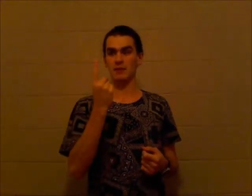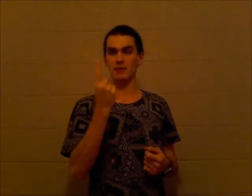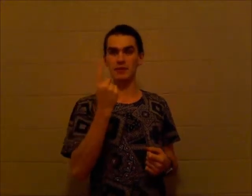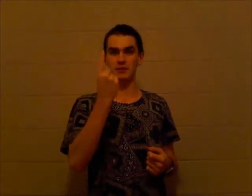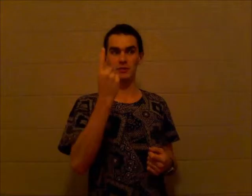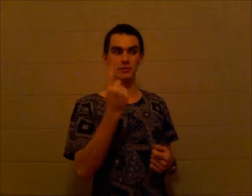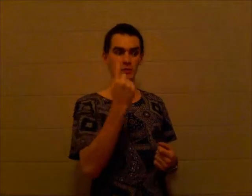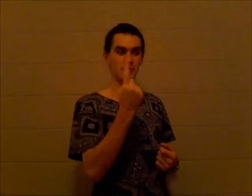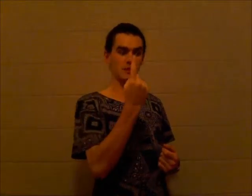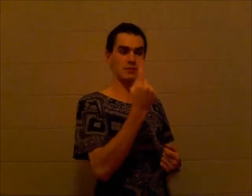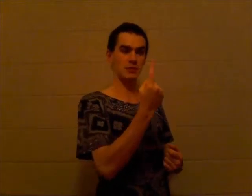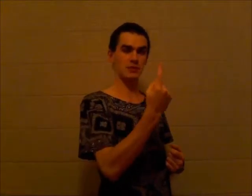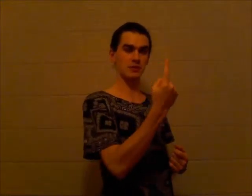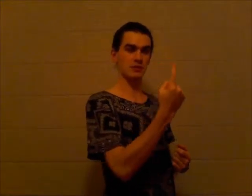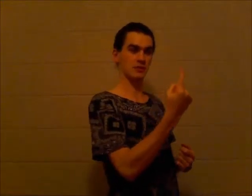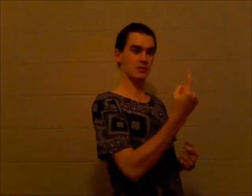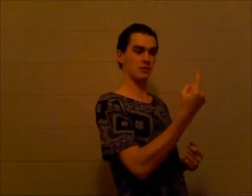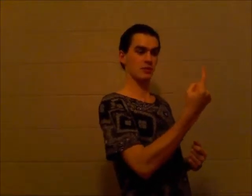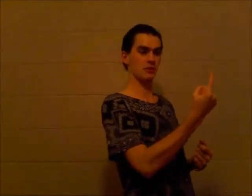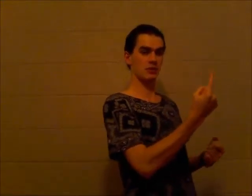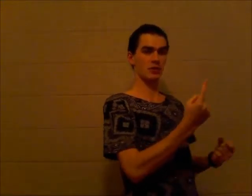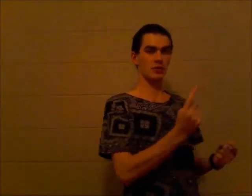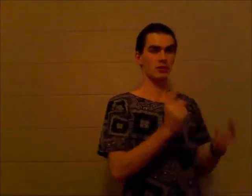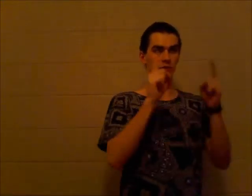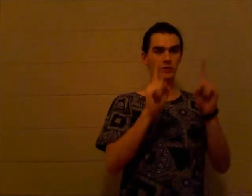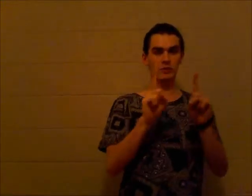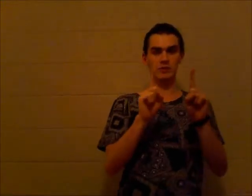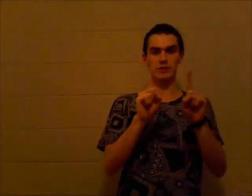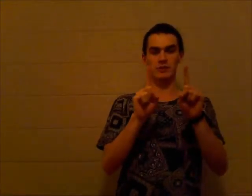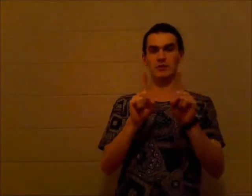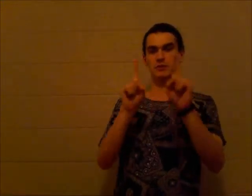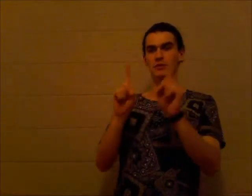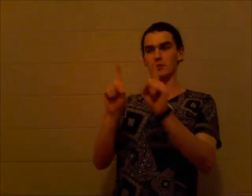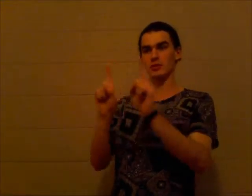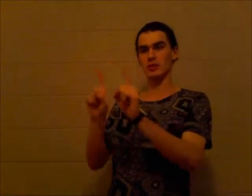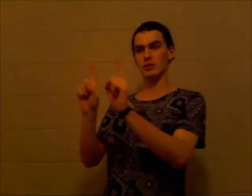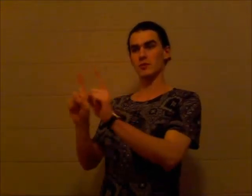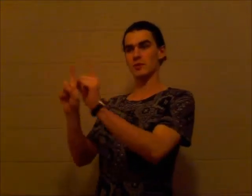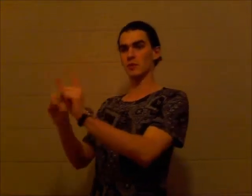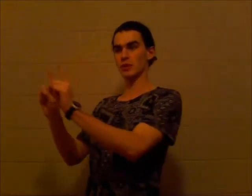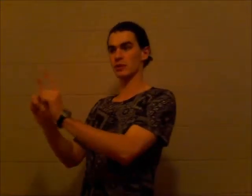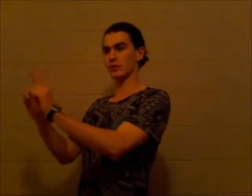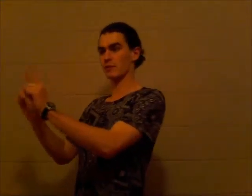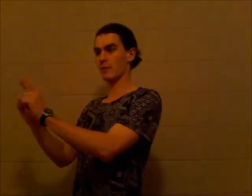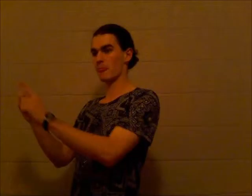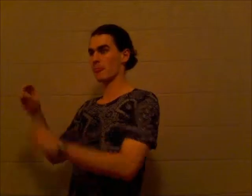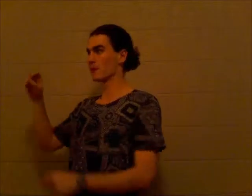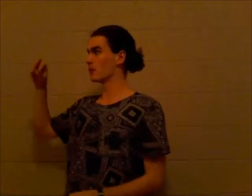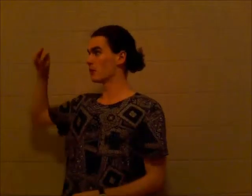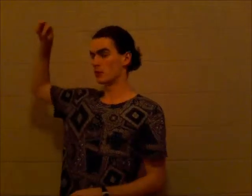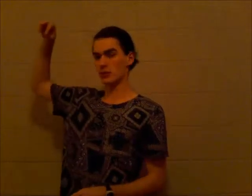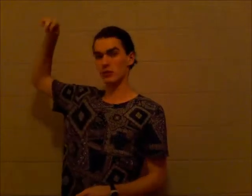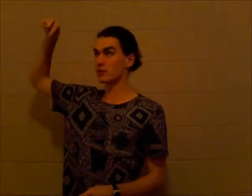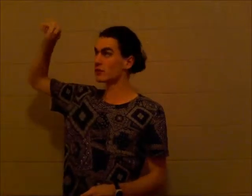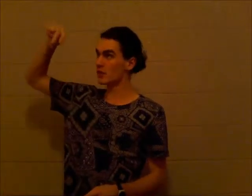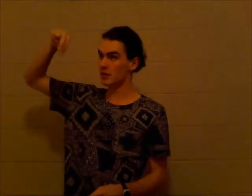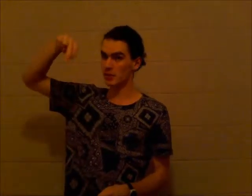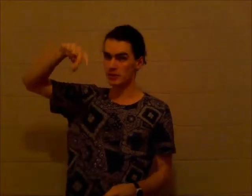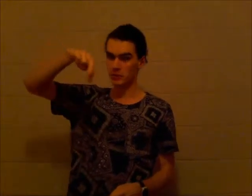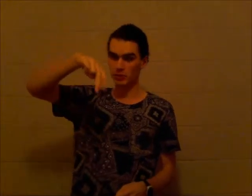finger represent a person, or two fingers, two people walking along, or a person walking